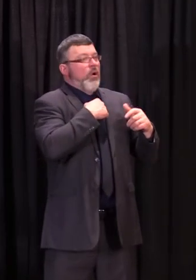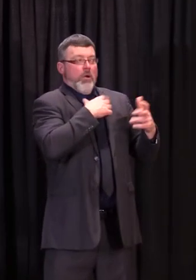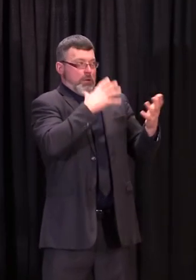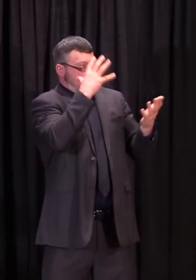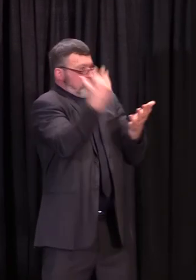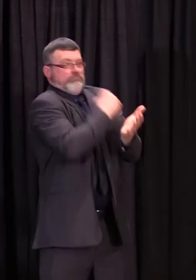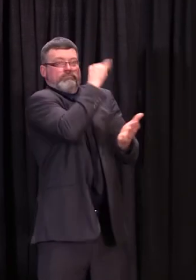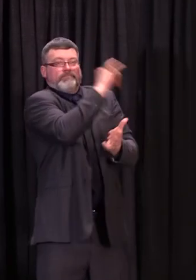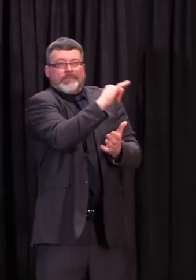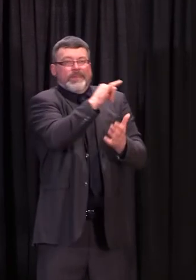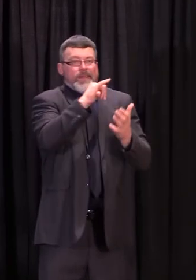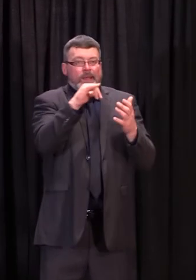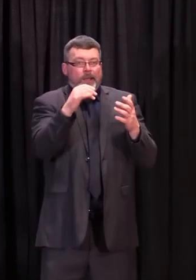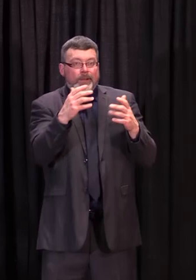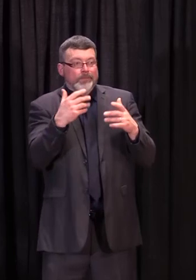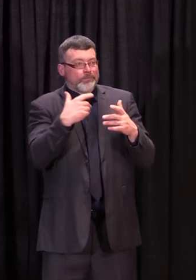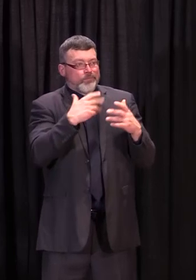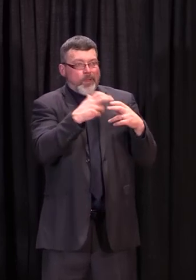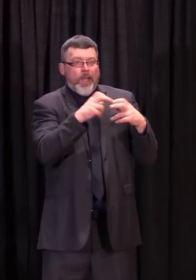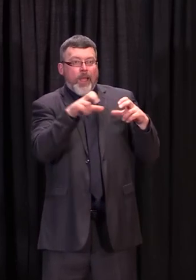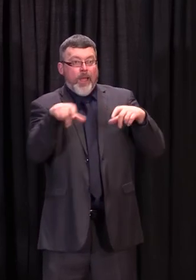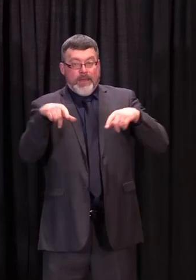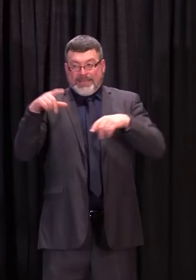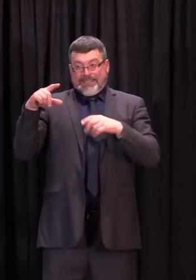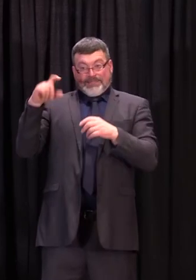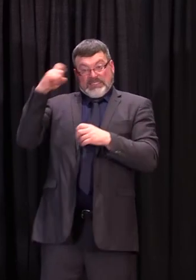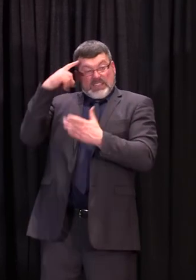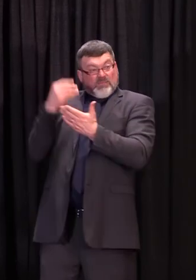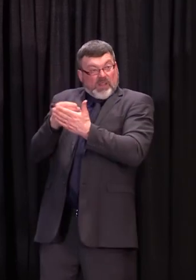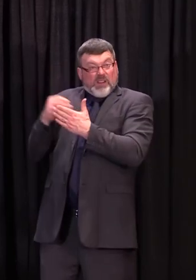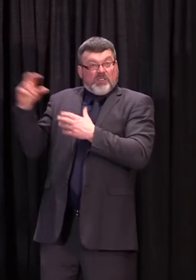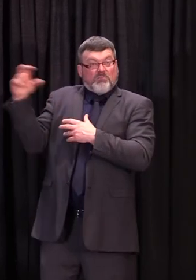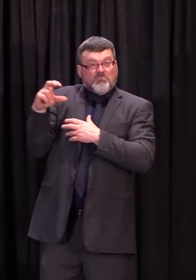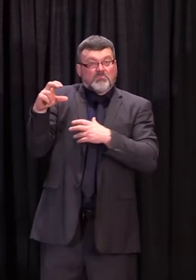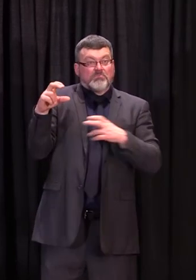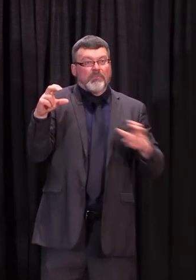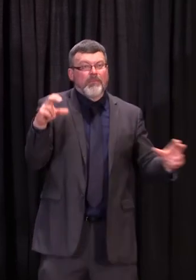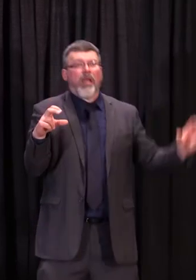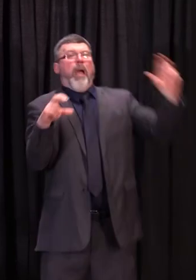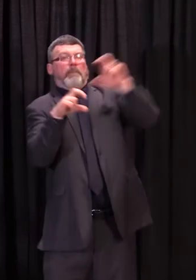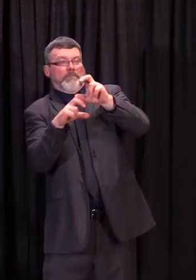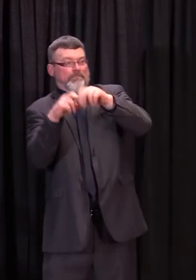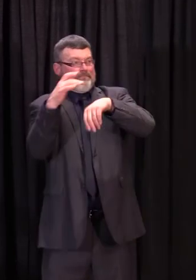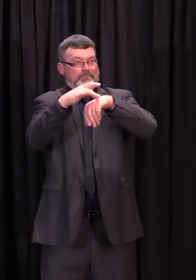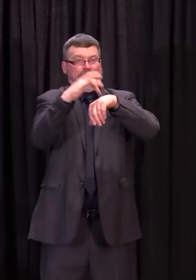By leveraging state dollars to free up an additional $71.9 million in federal funds,